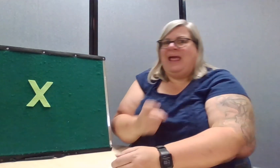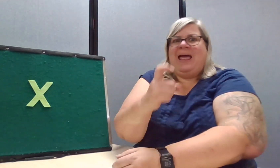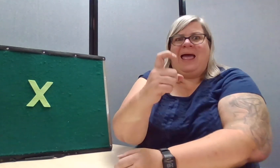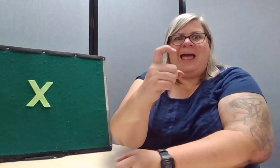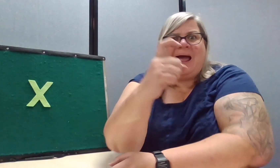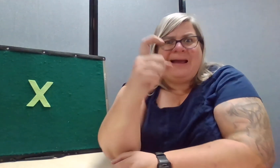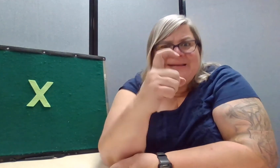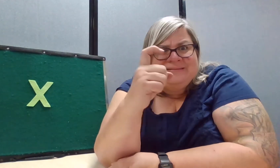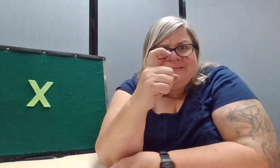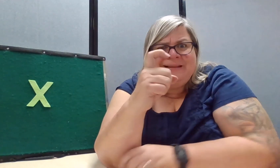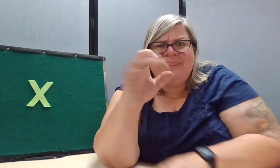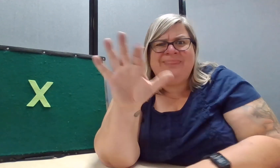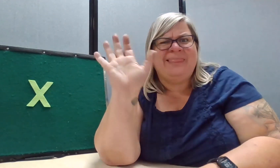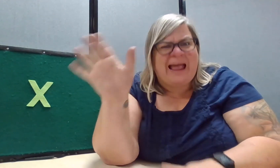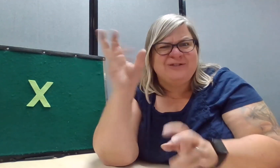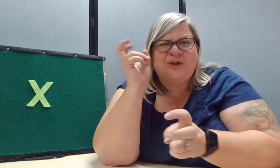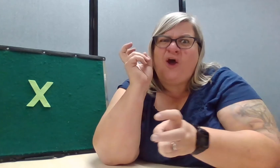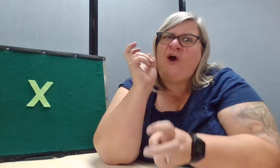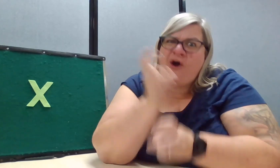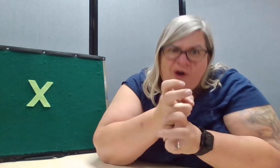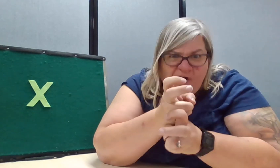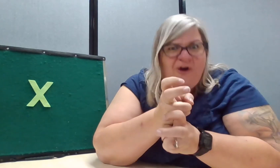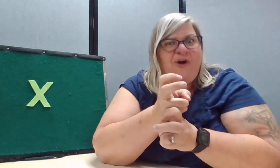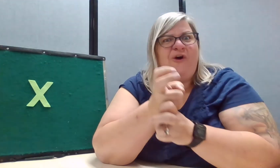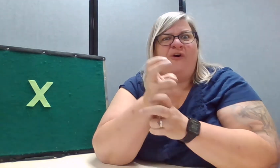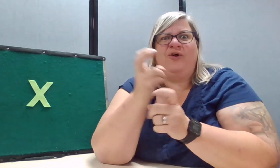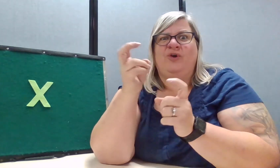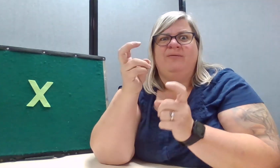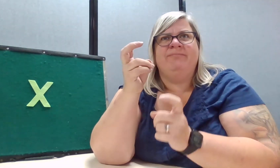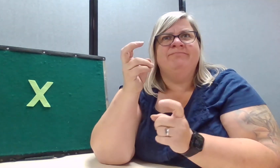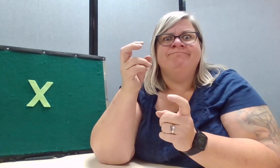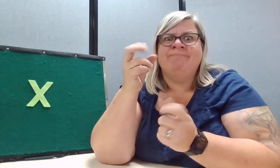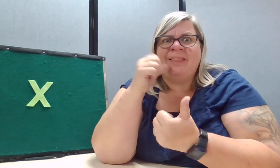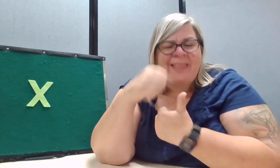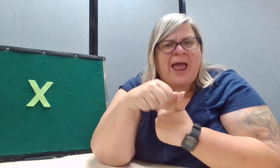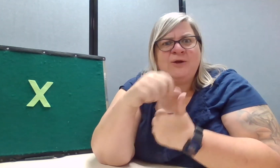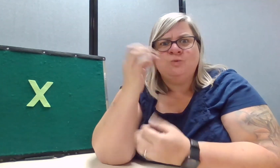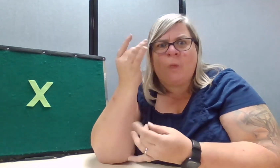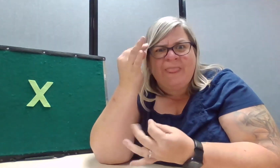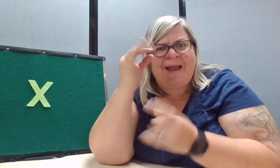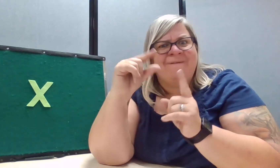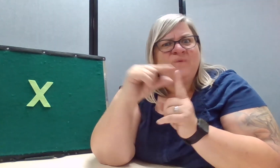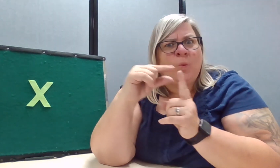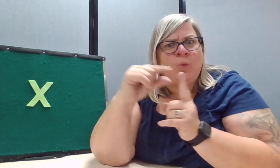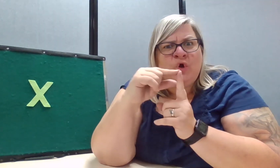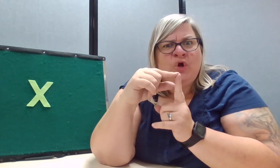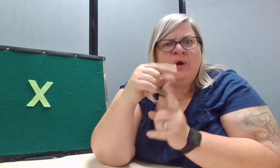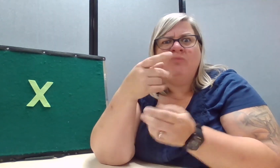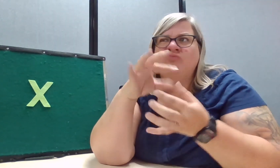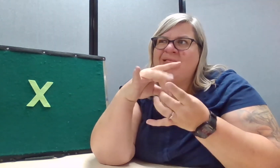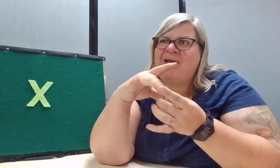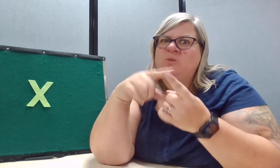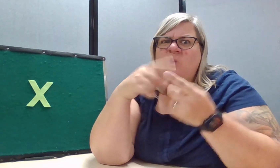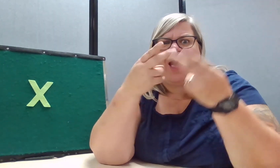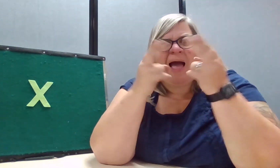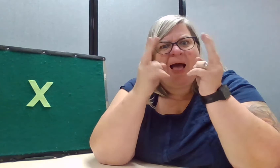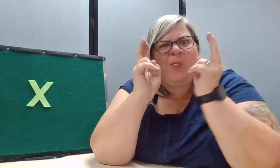Now we have the letter X. The letter X can be hard to find a word for related